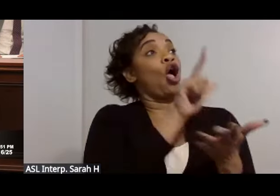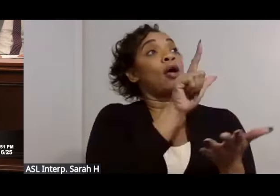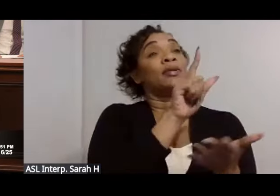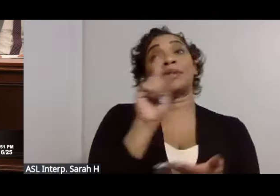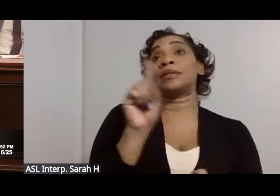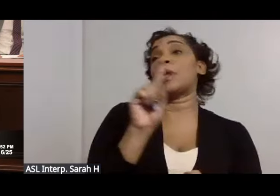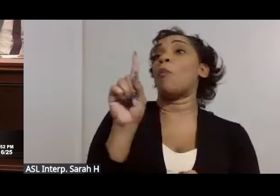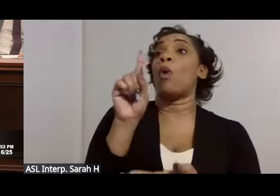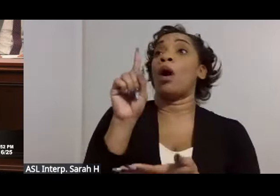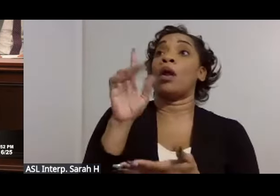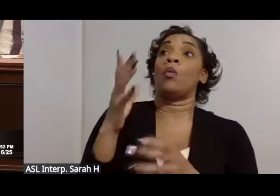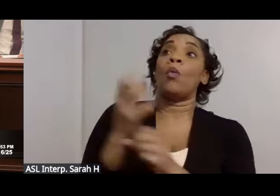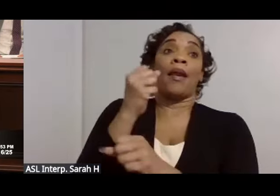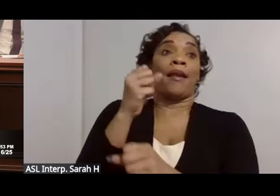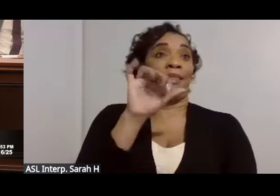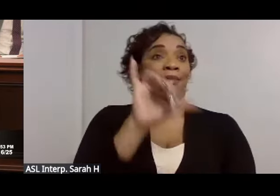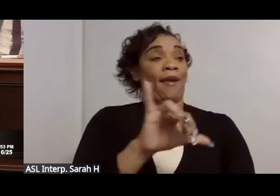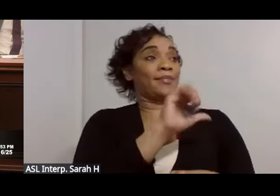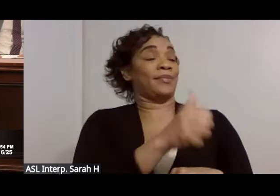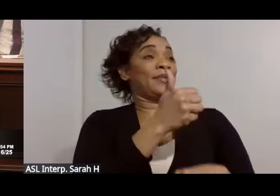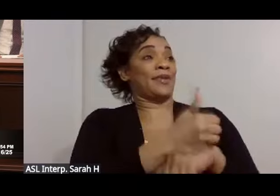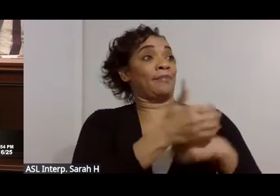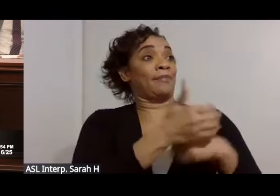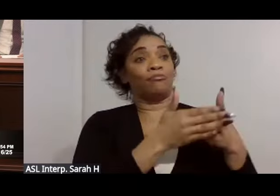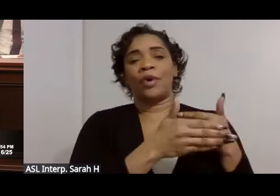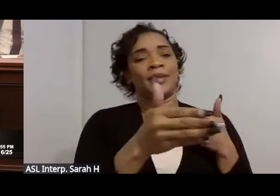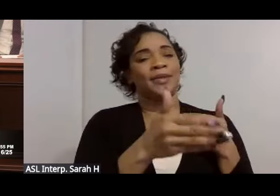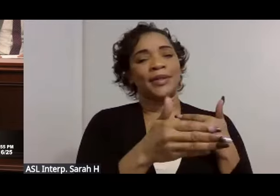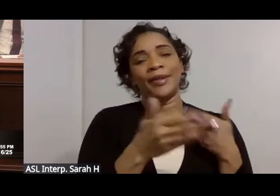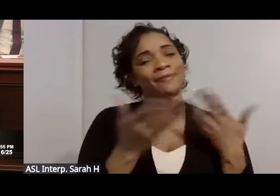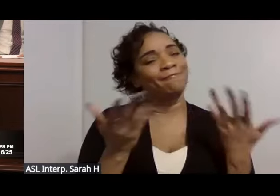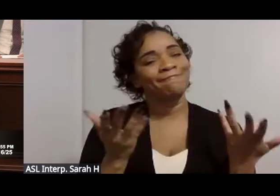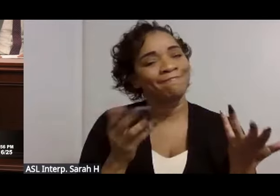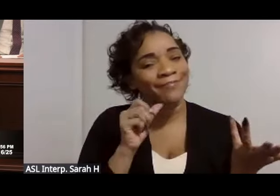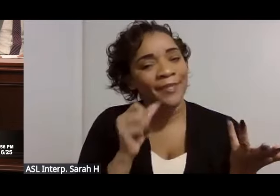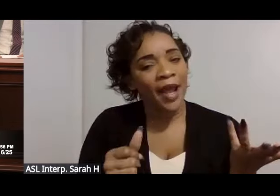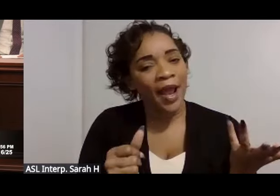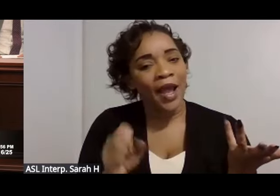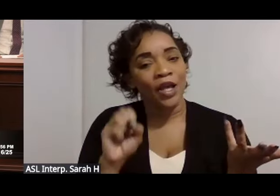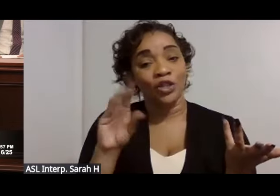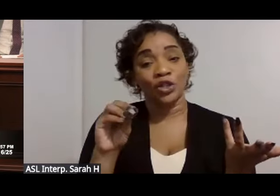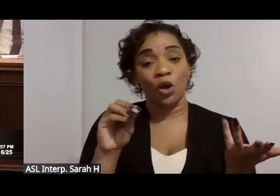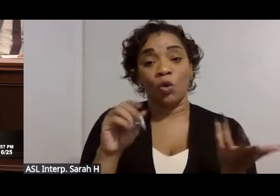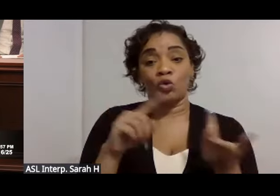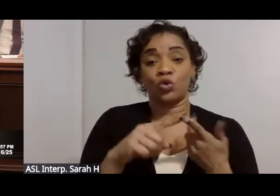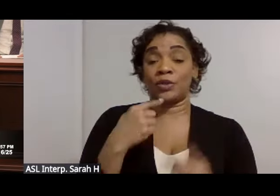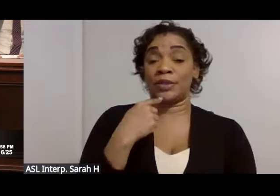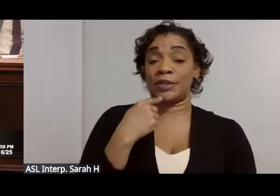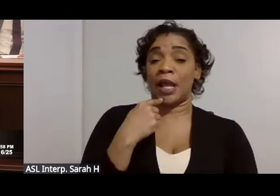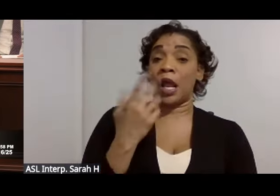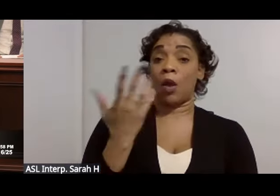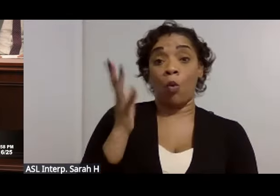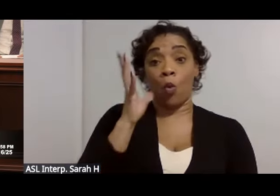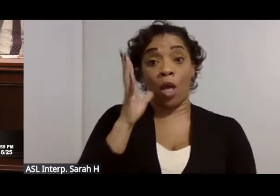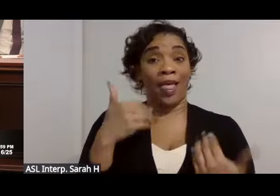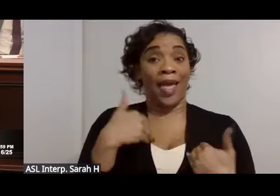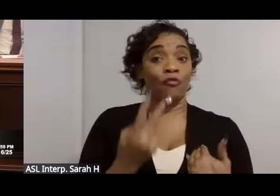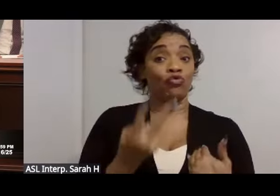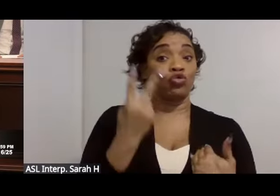to be 2 voting rolls, I think that's a very open question. And what we're saying in this proposal